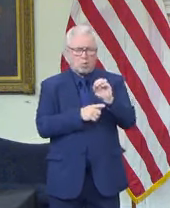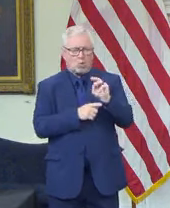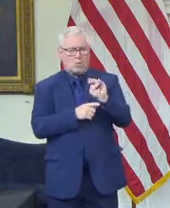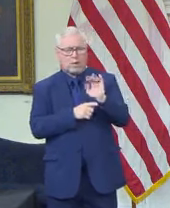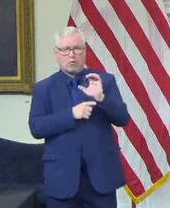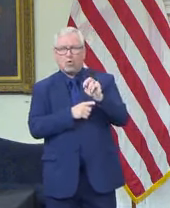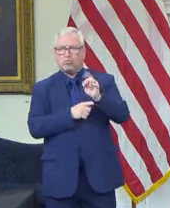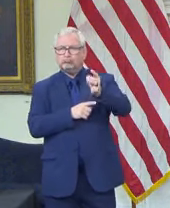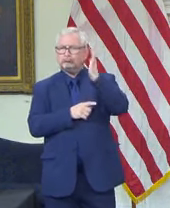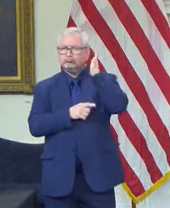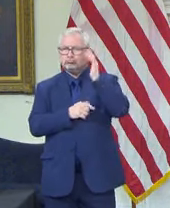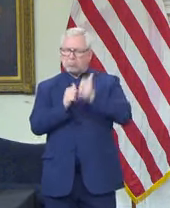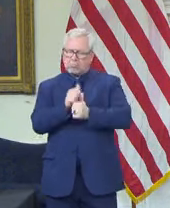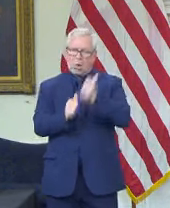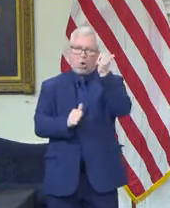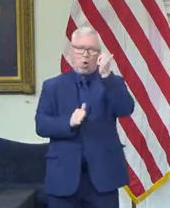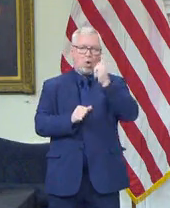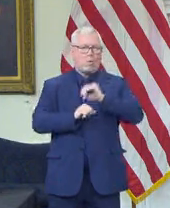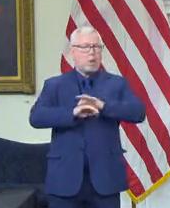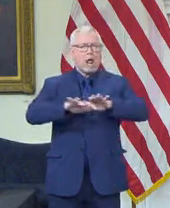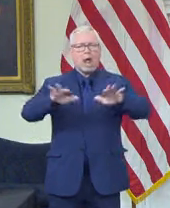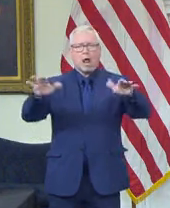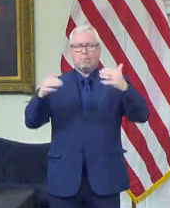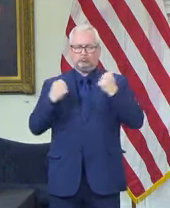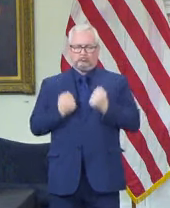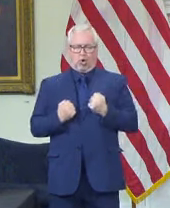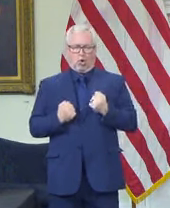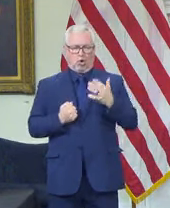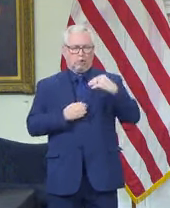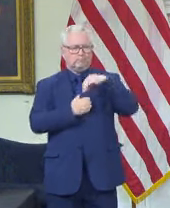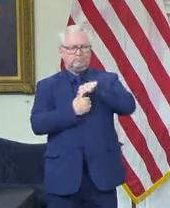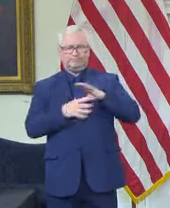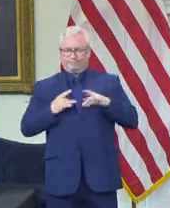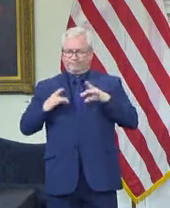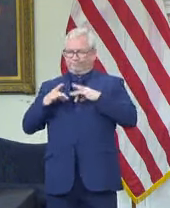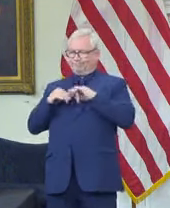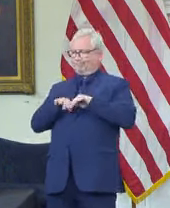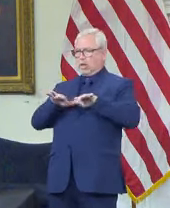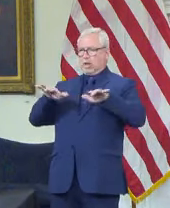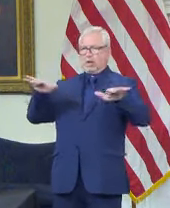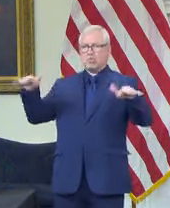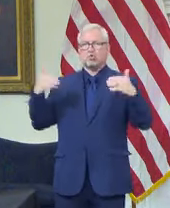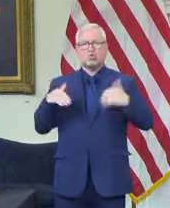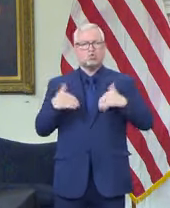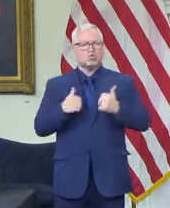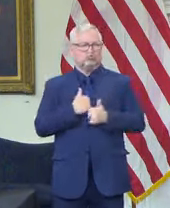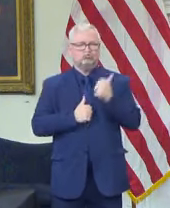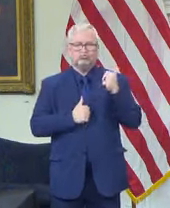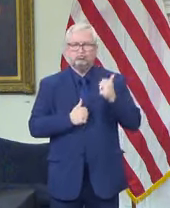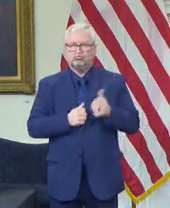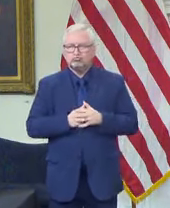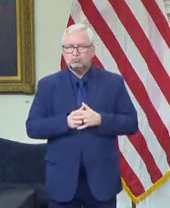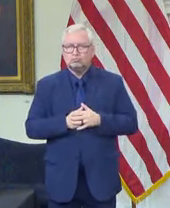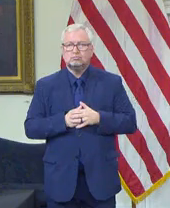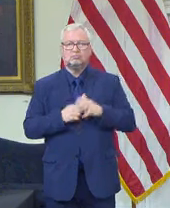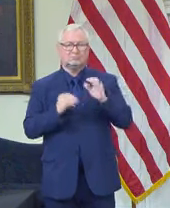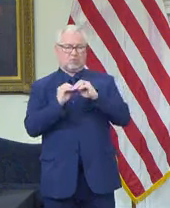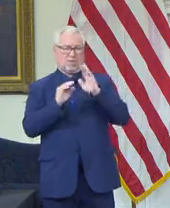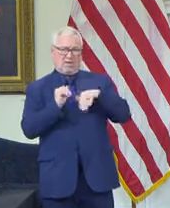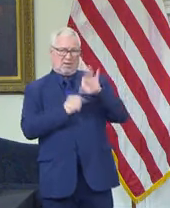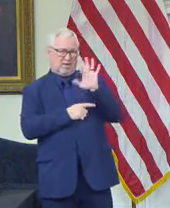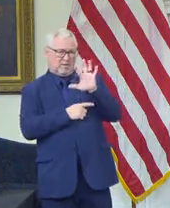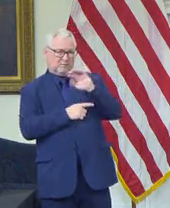here in the state of Maryland. According to the latest data, Omicron accounts for more than 95% of our state's